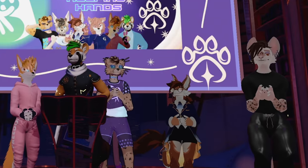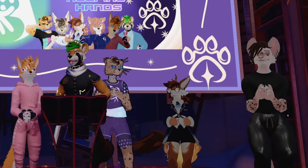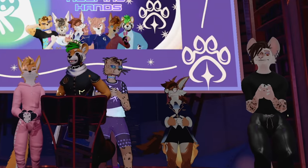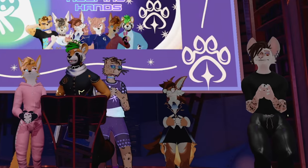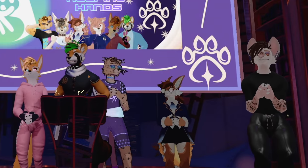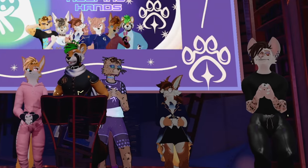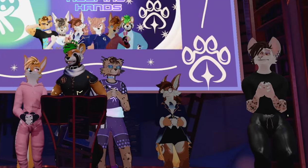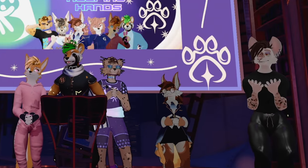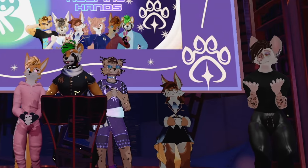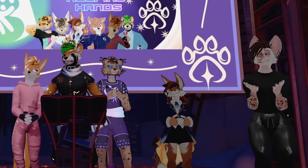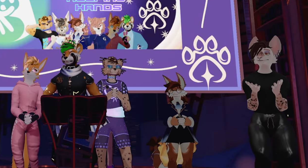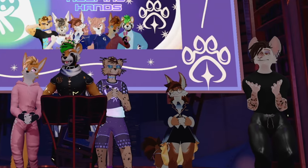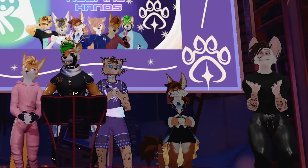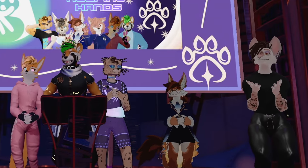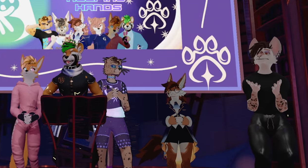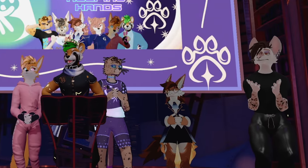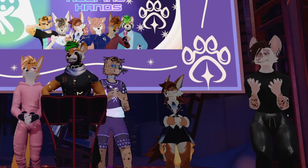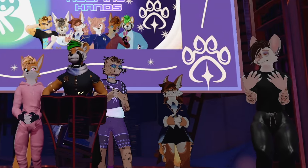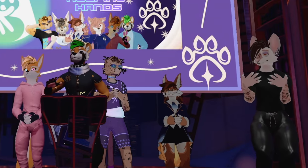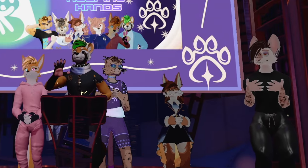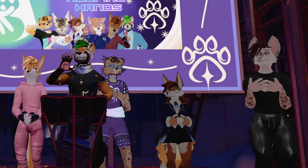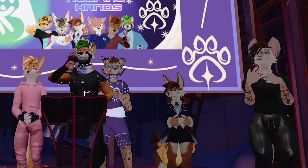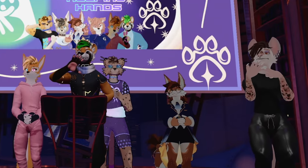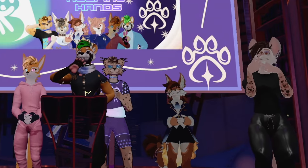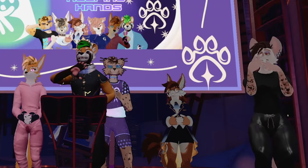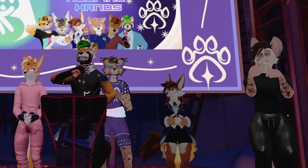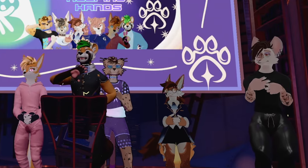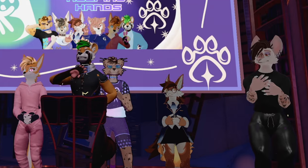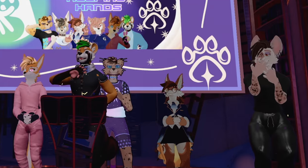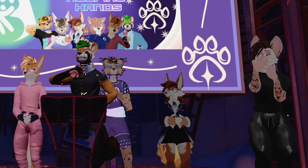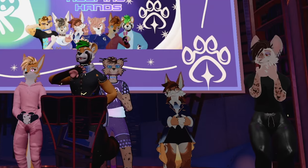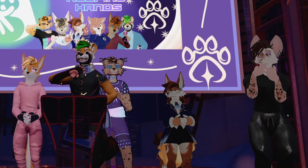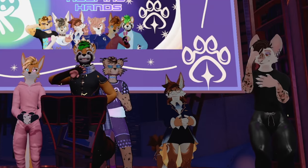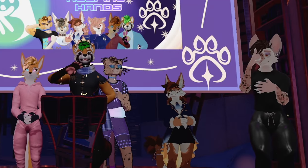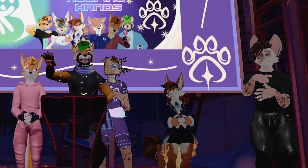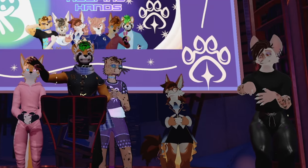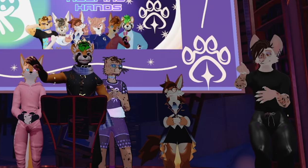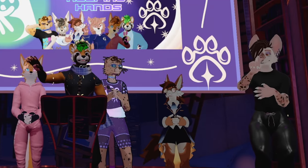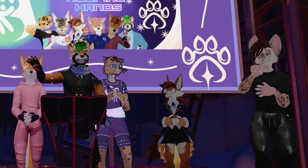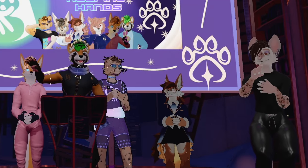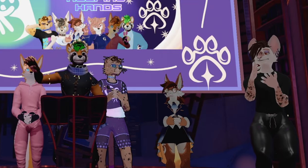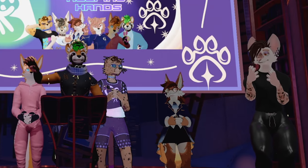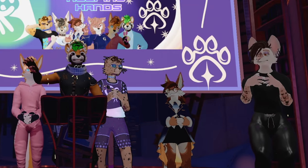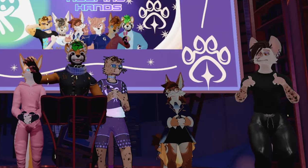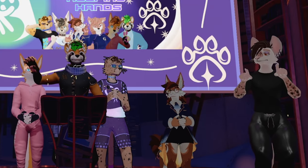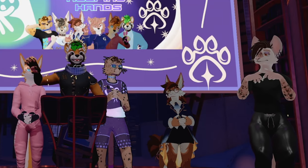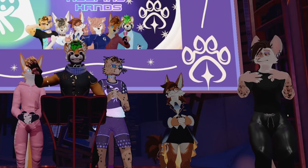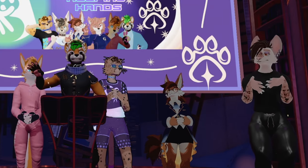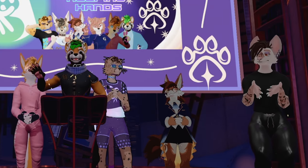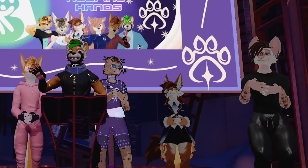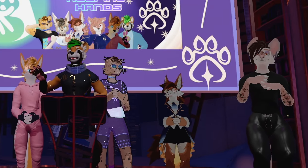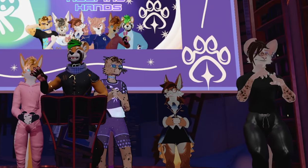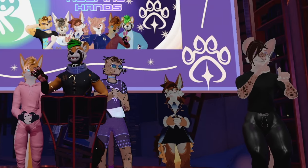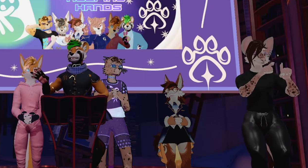That was our super quick lesson that we had for you guys. There is also a Q&A channel posted in the